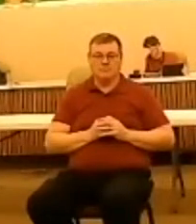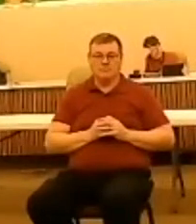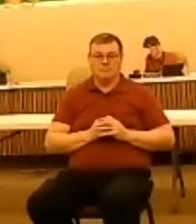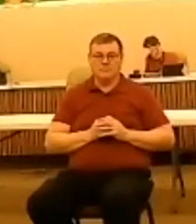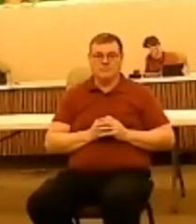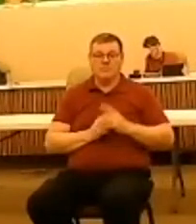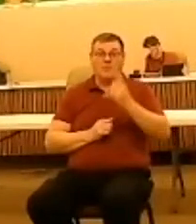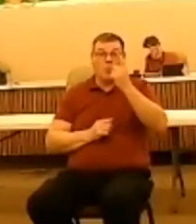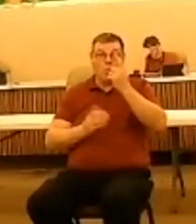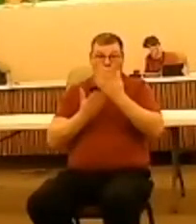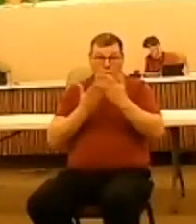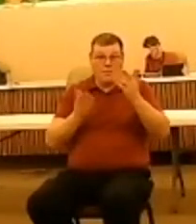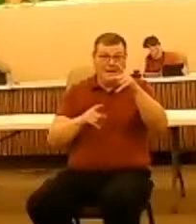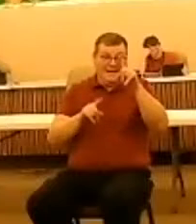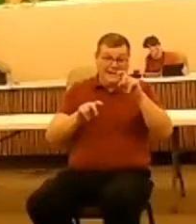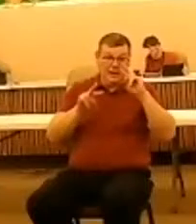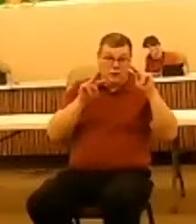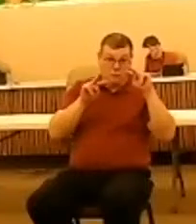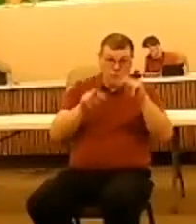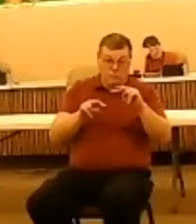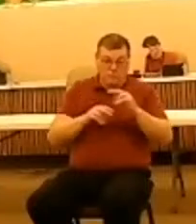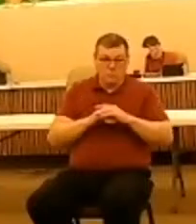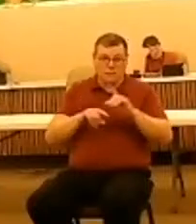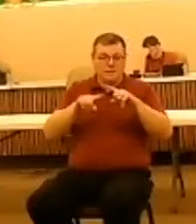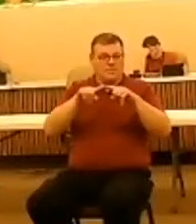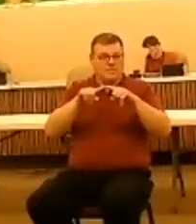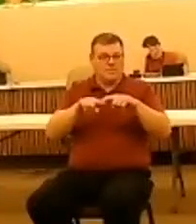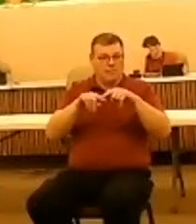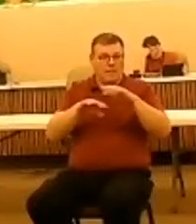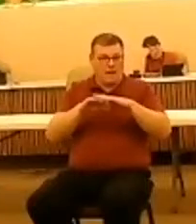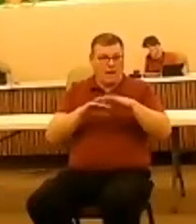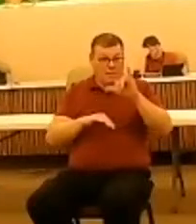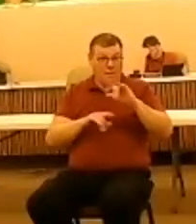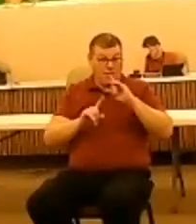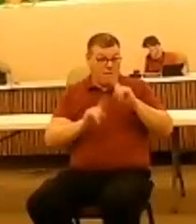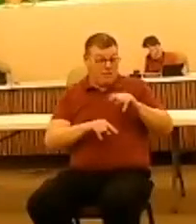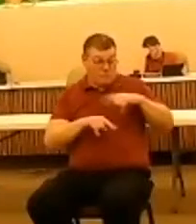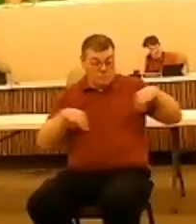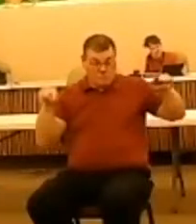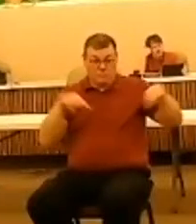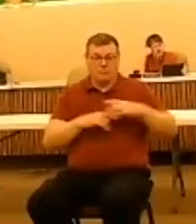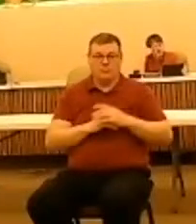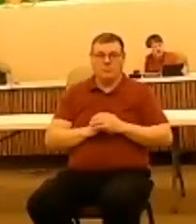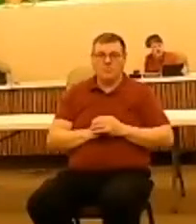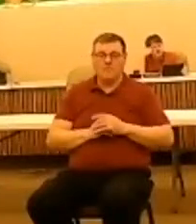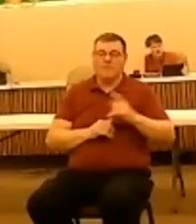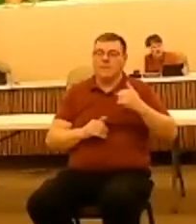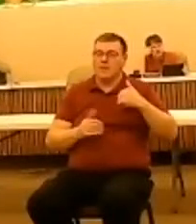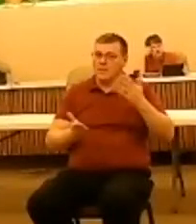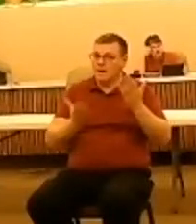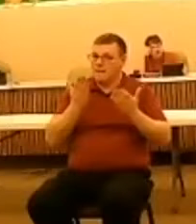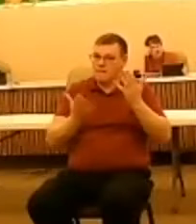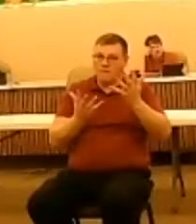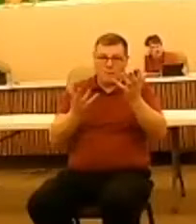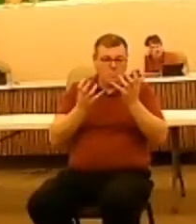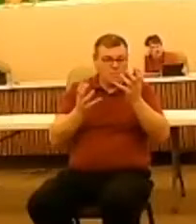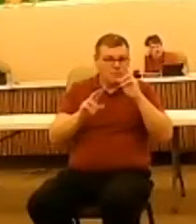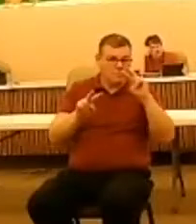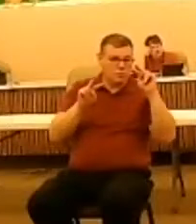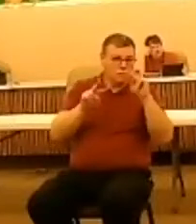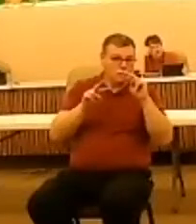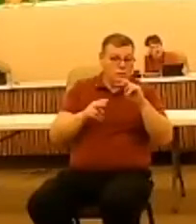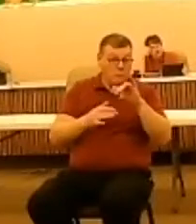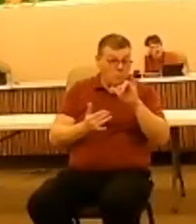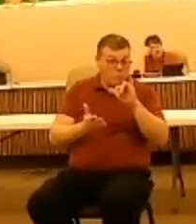one of the things to take a look at is, depending on that role, we might want to take a look at to whether those